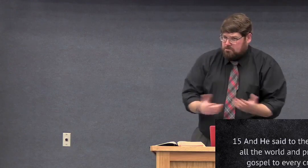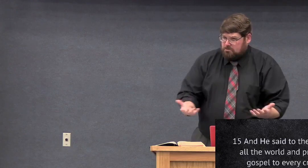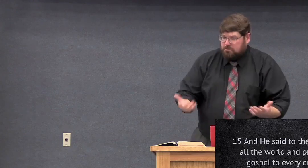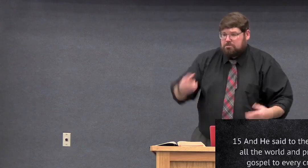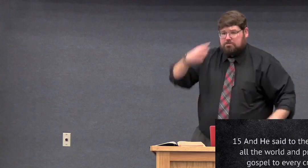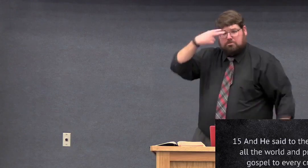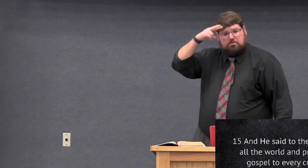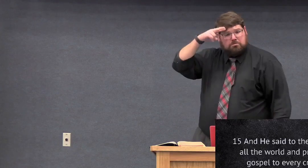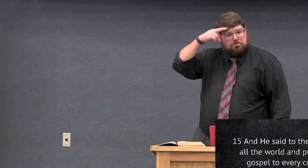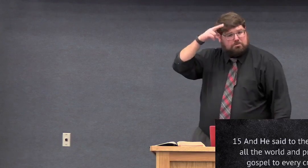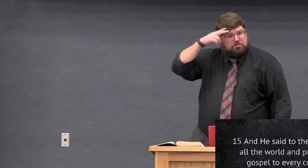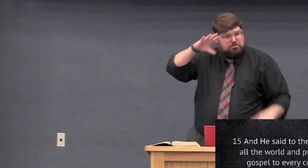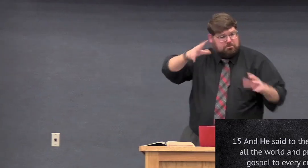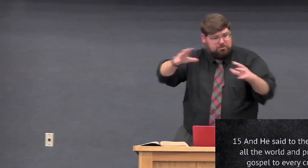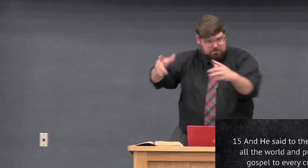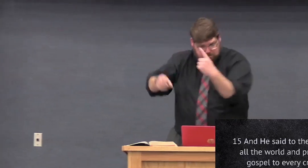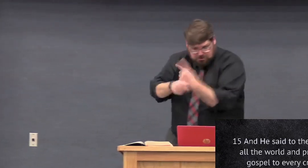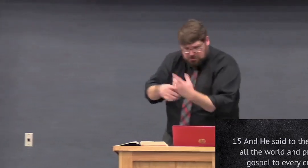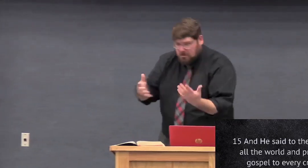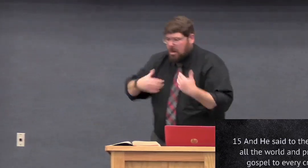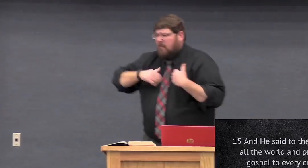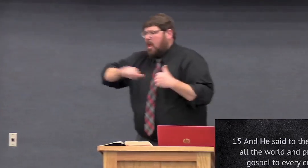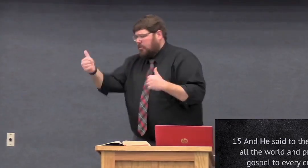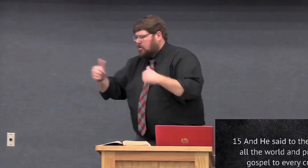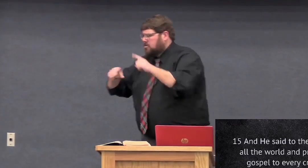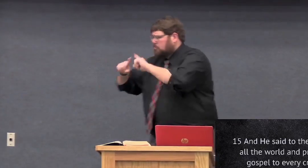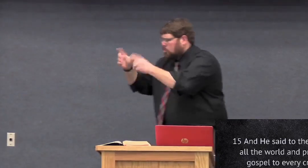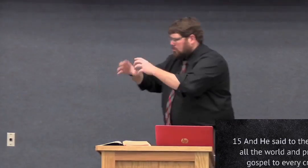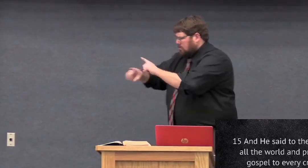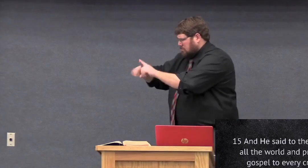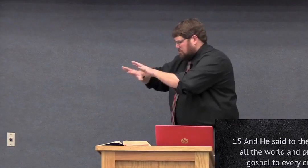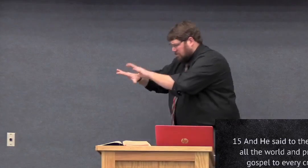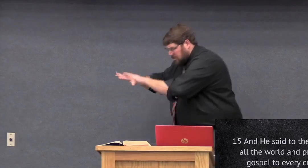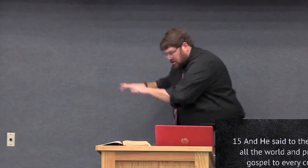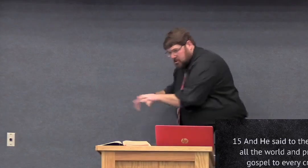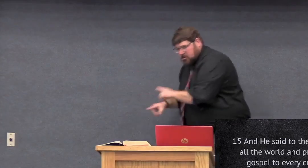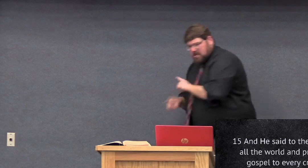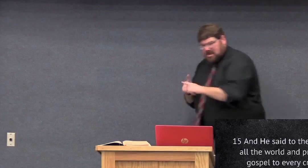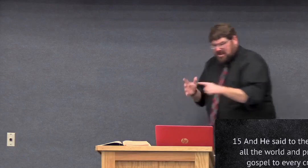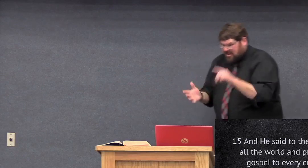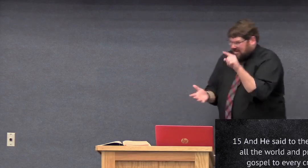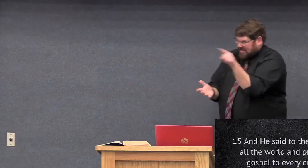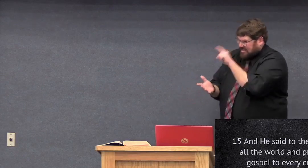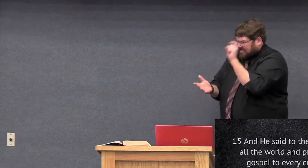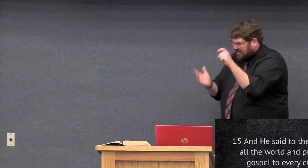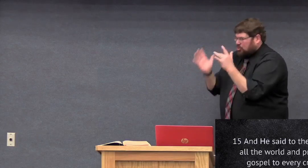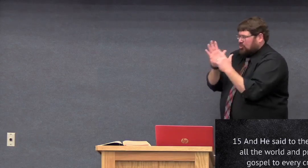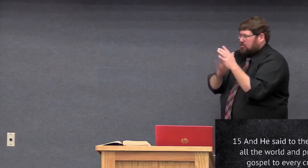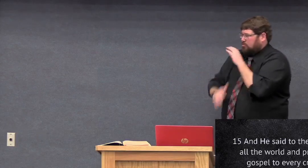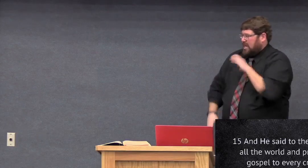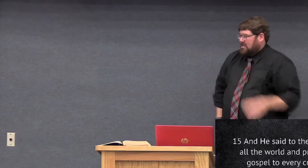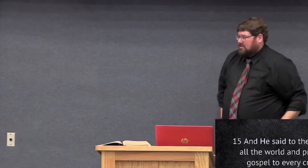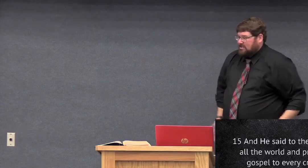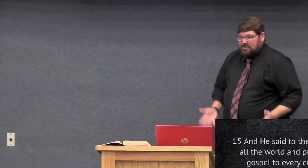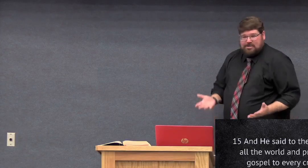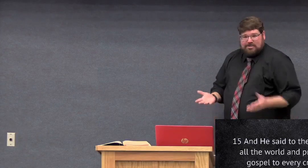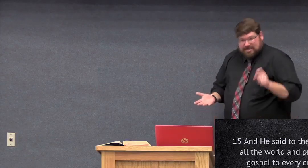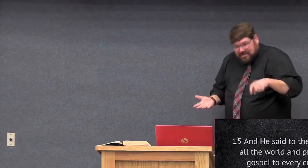a mainly majority white people here, a lot of Mexican as well. All of them